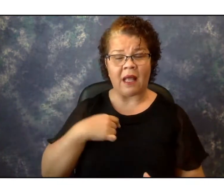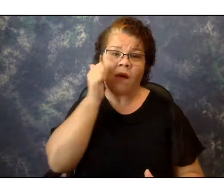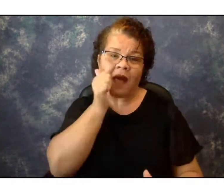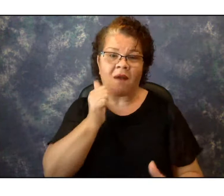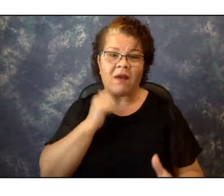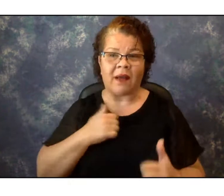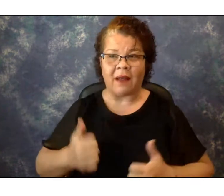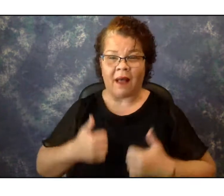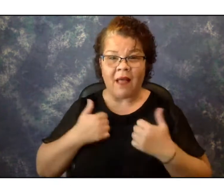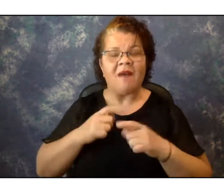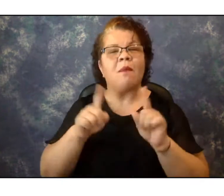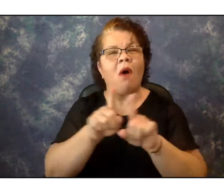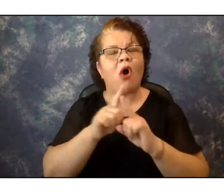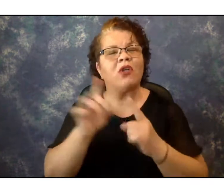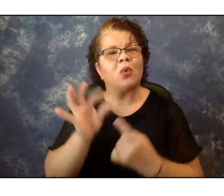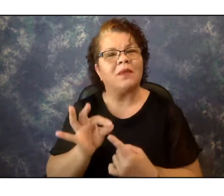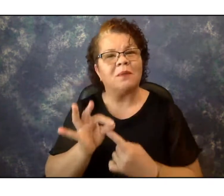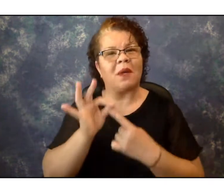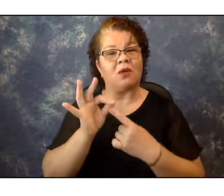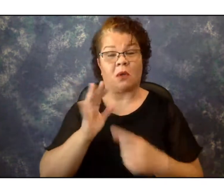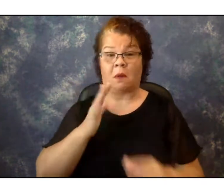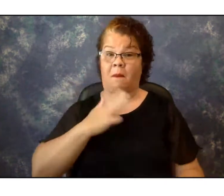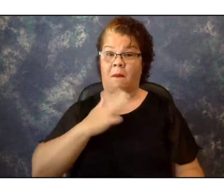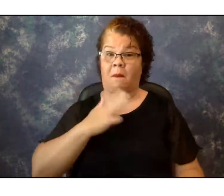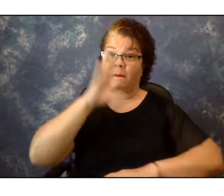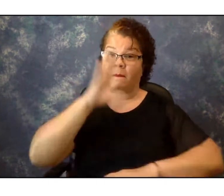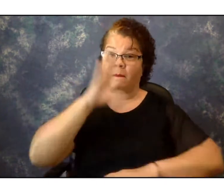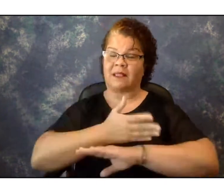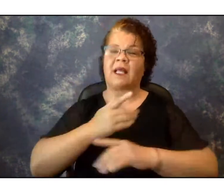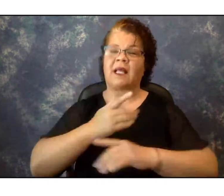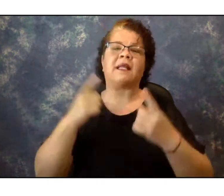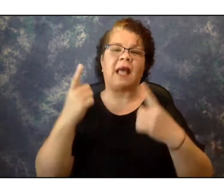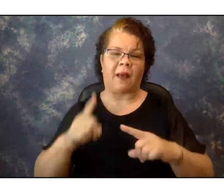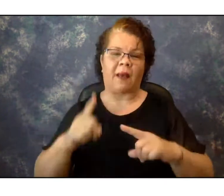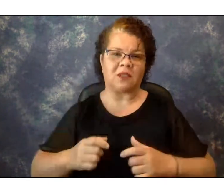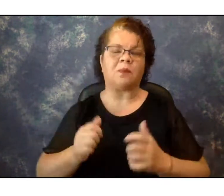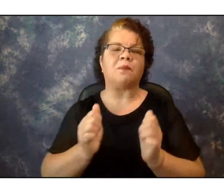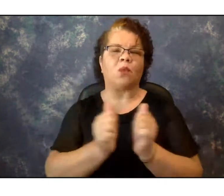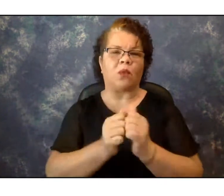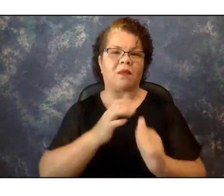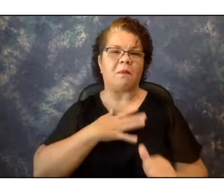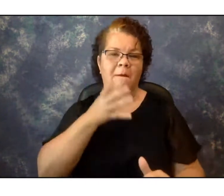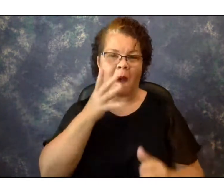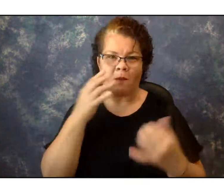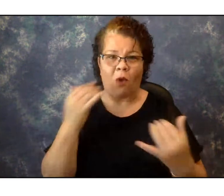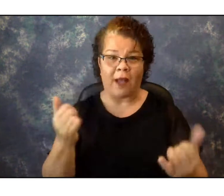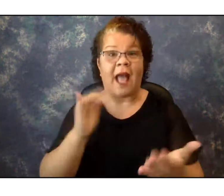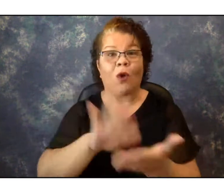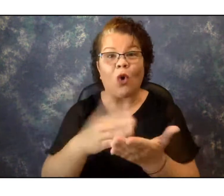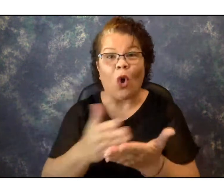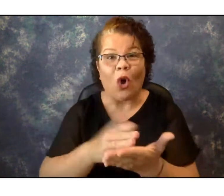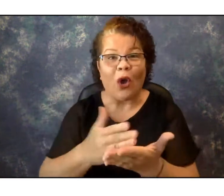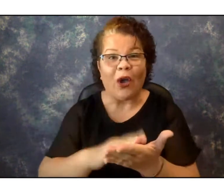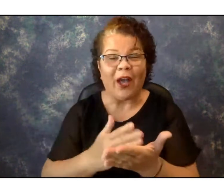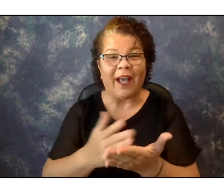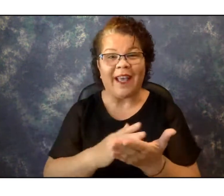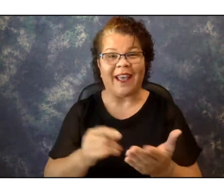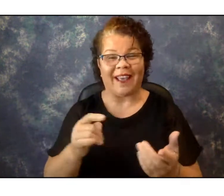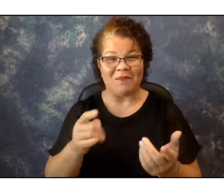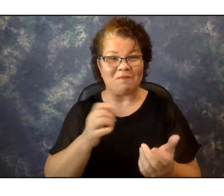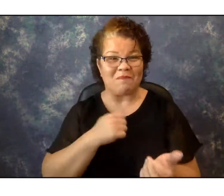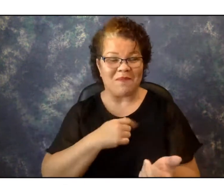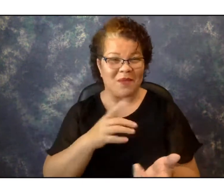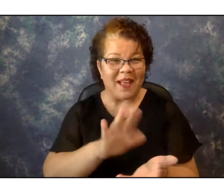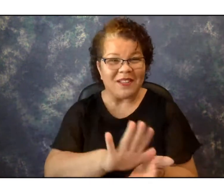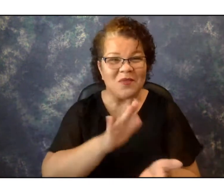thing. And my son happens to be with my mom right now, cooking up a storm, Uh, and that's the food he cooks and what he